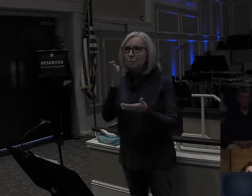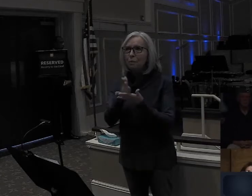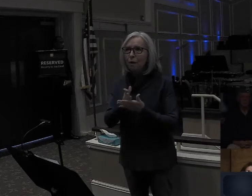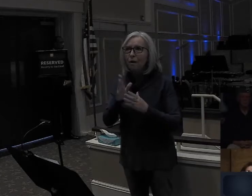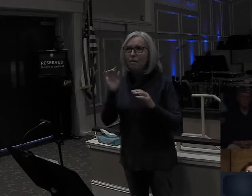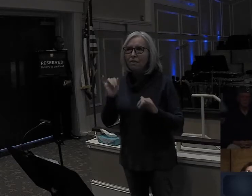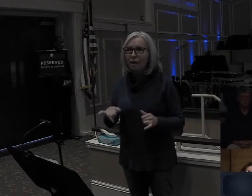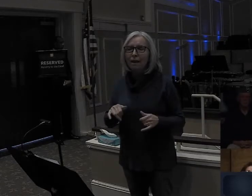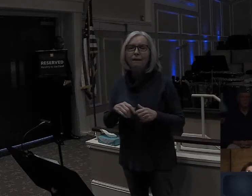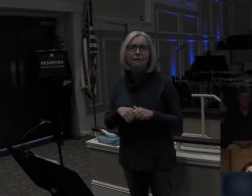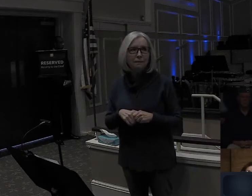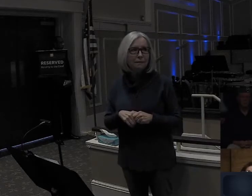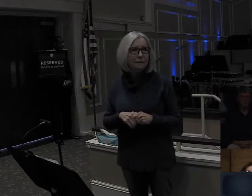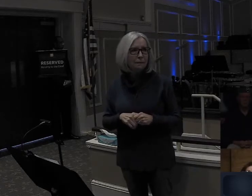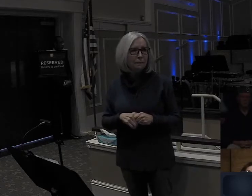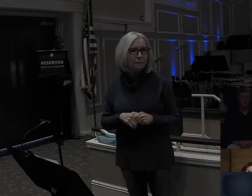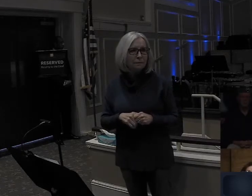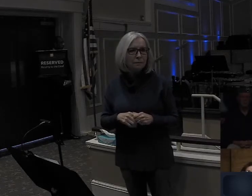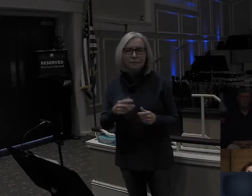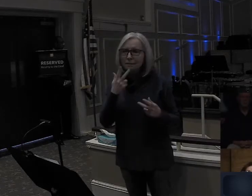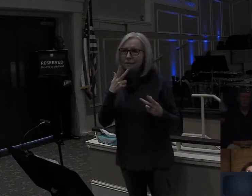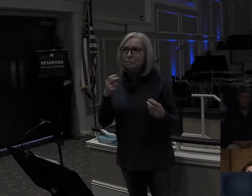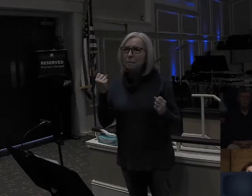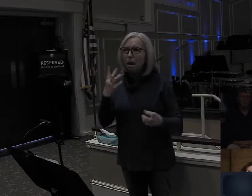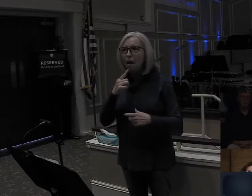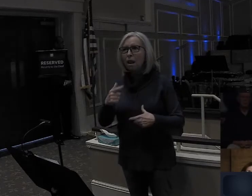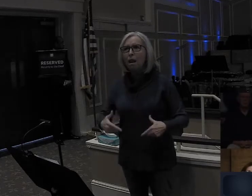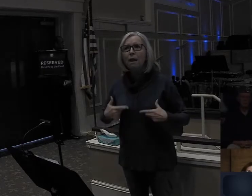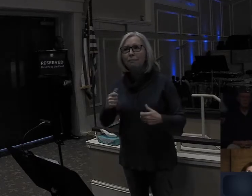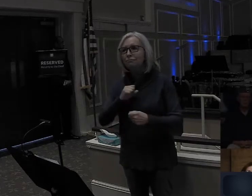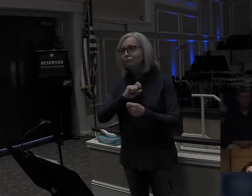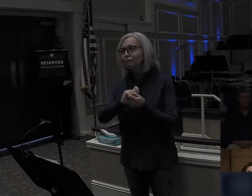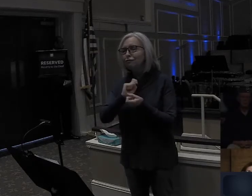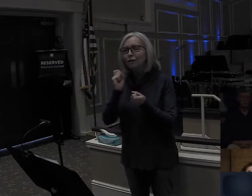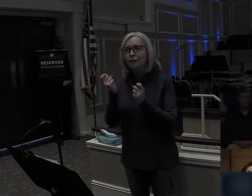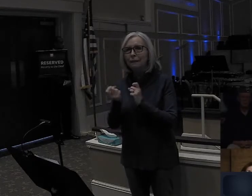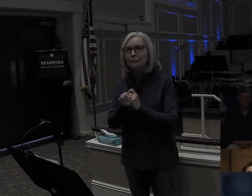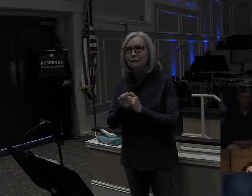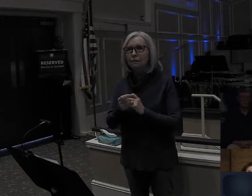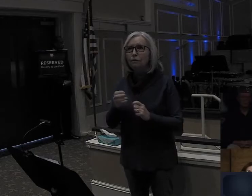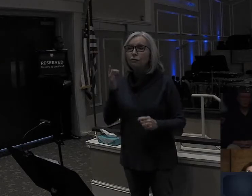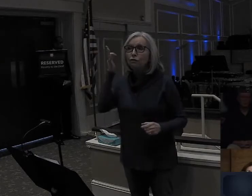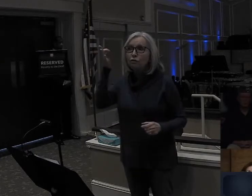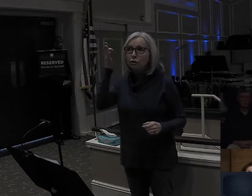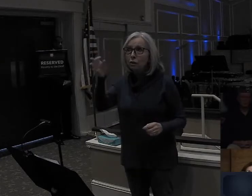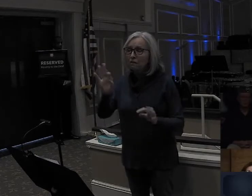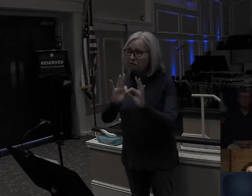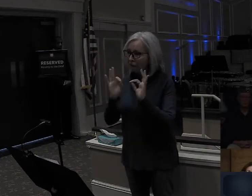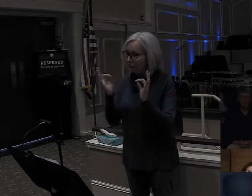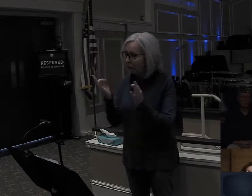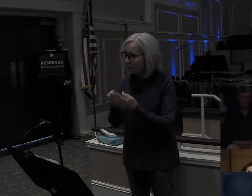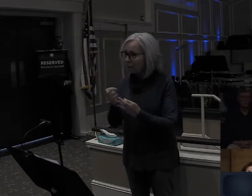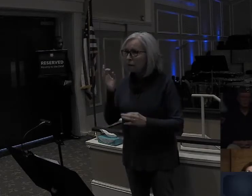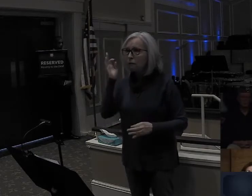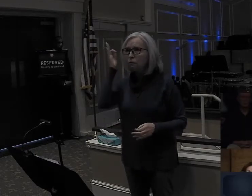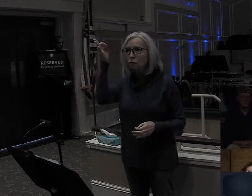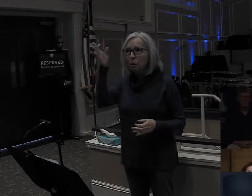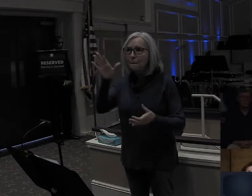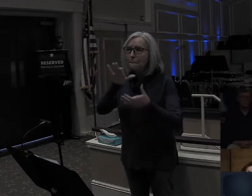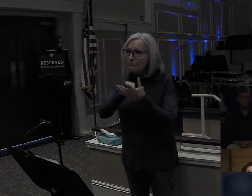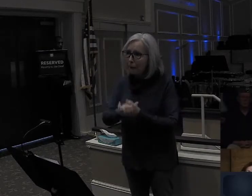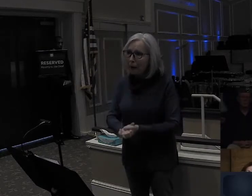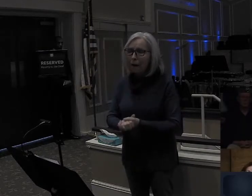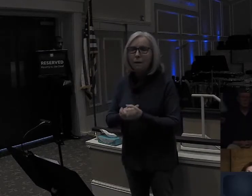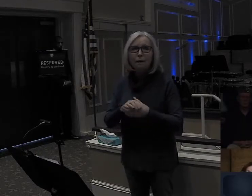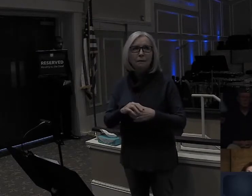seeing entire lives change. And guys, that's future families, that's future parenting, that's future marriages that are all being saved